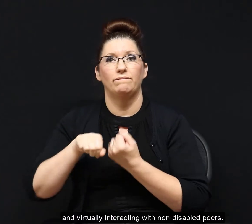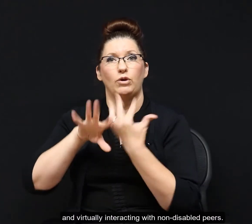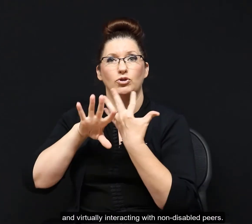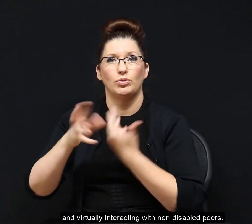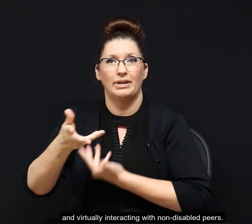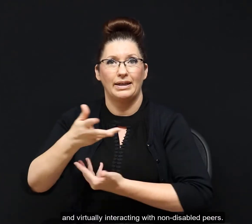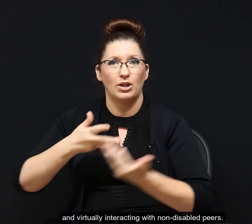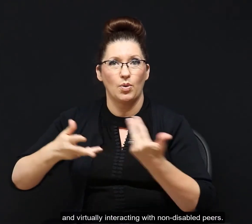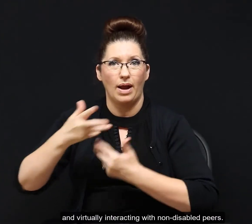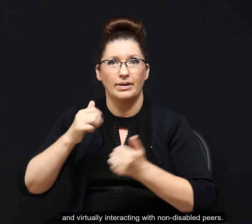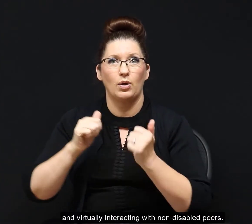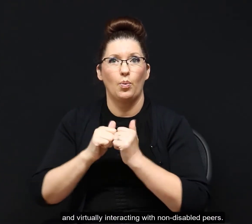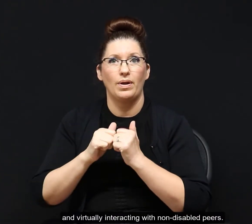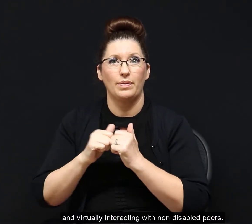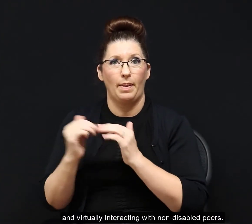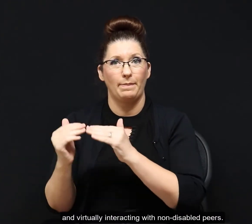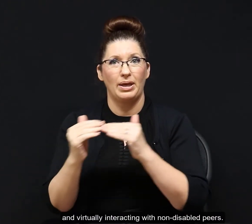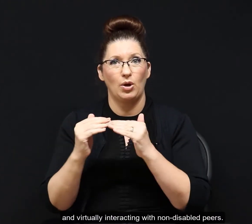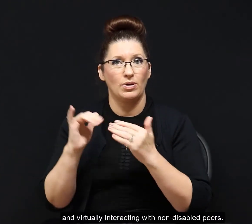virtually interacting with non-disabled peers.